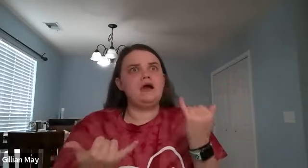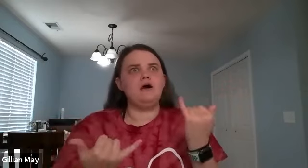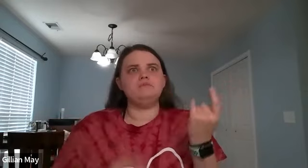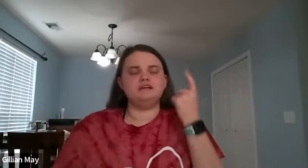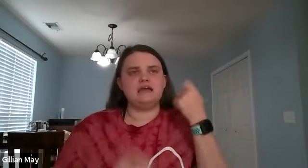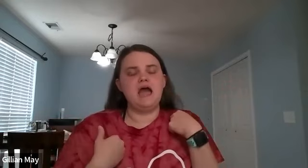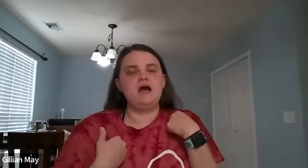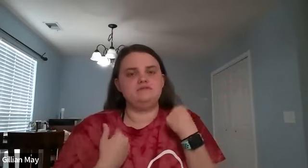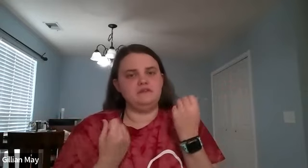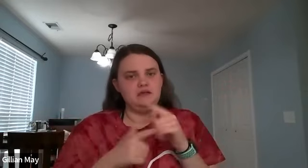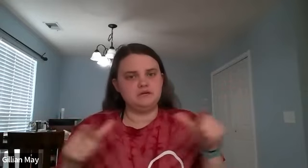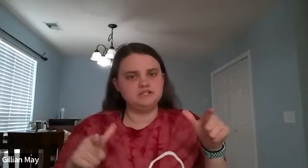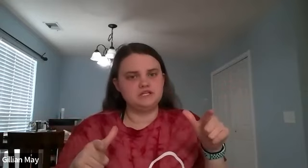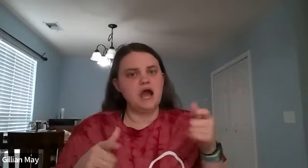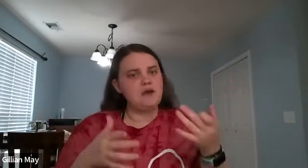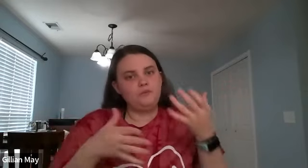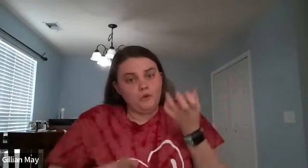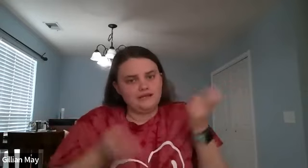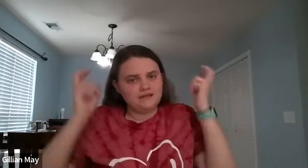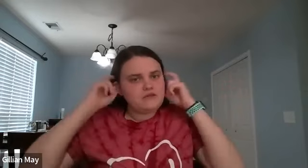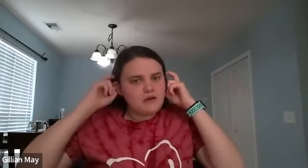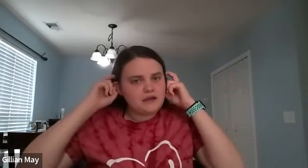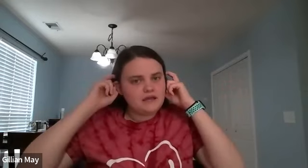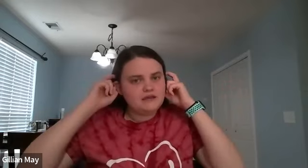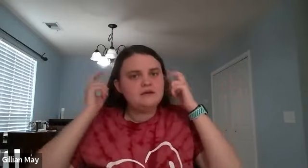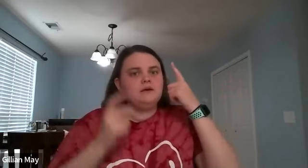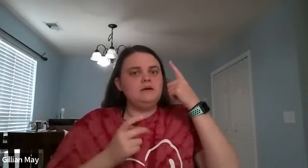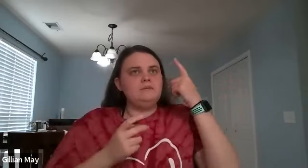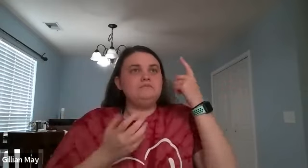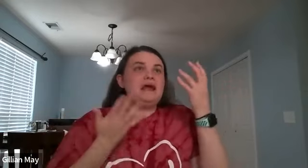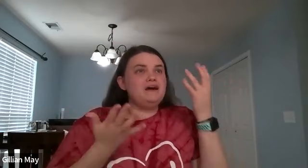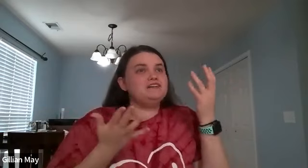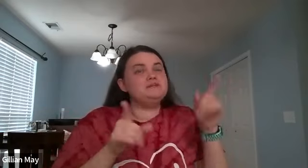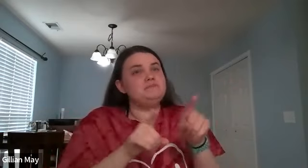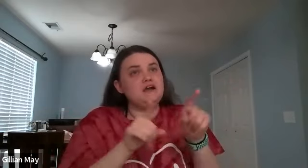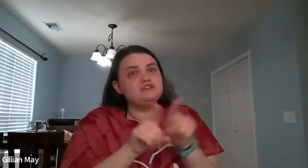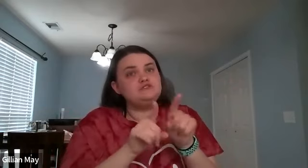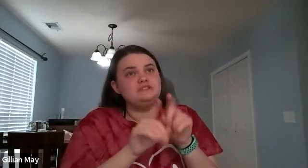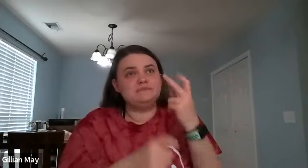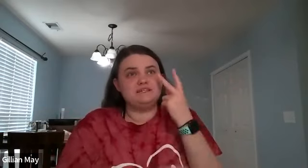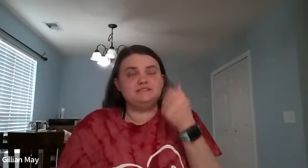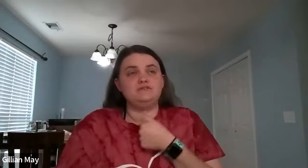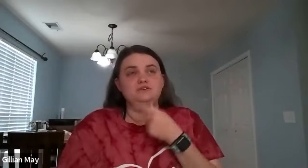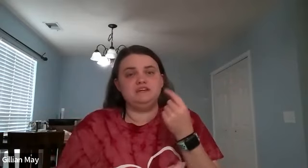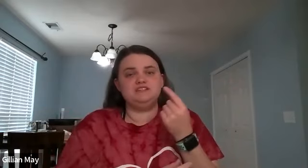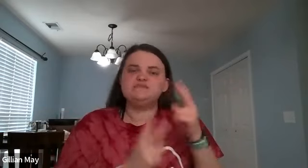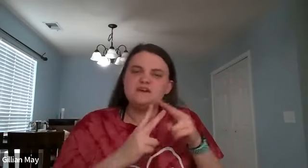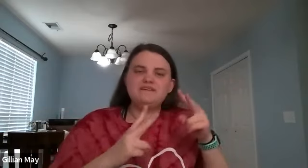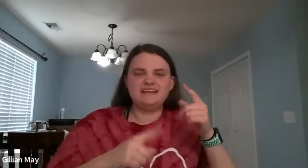now, because I have the language, I wouldn't go that way, but I also could see myself doing it too. It's very, like I said, it's